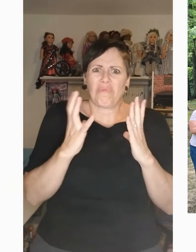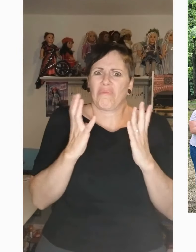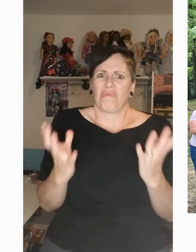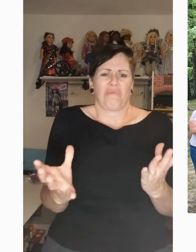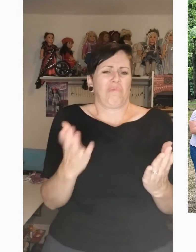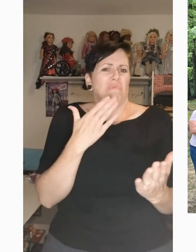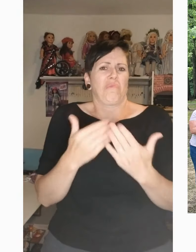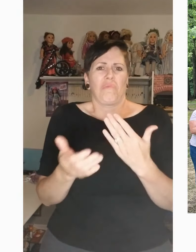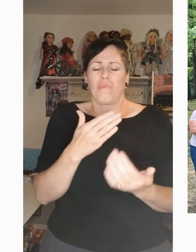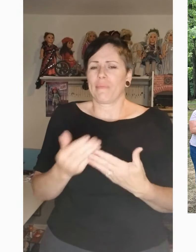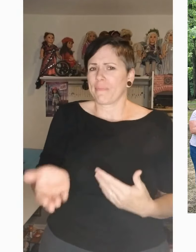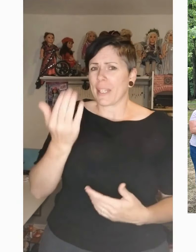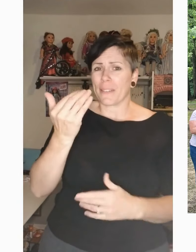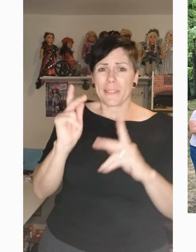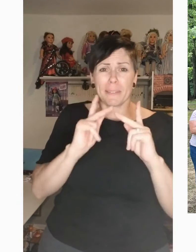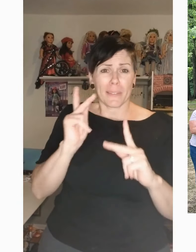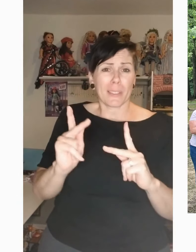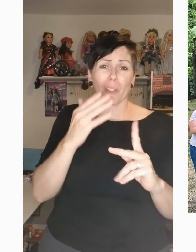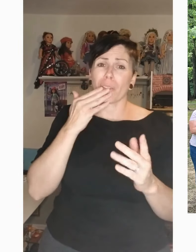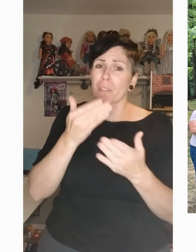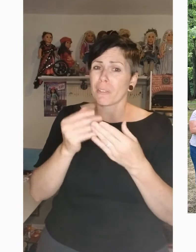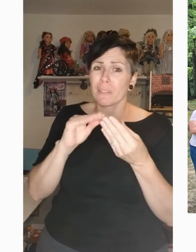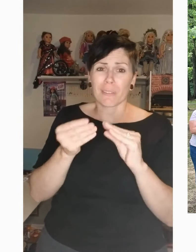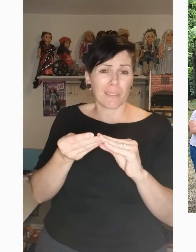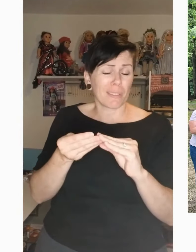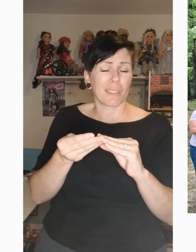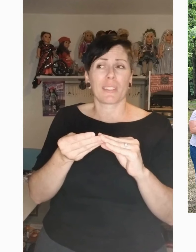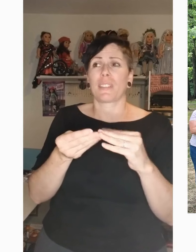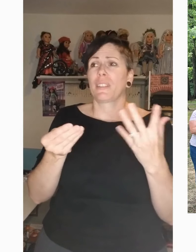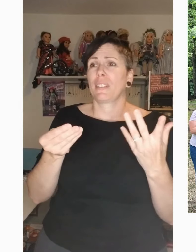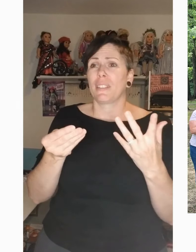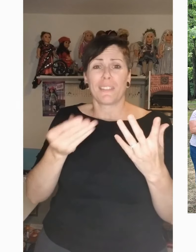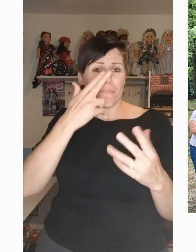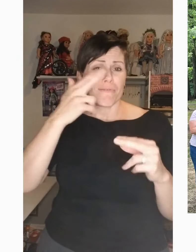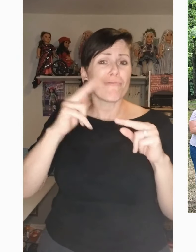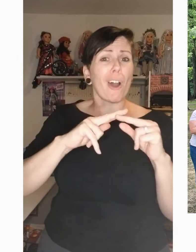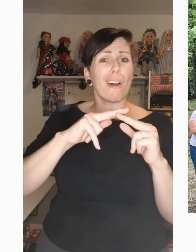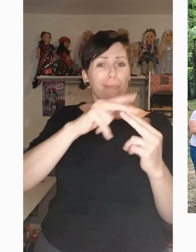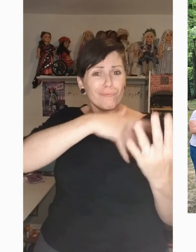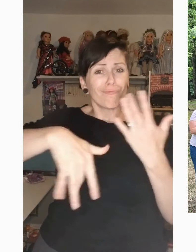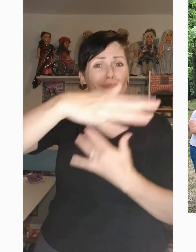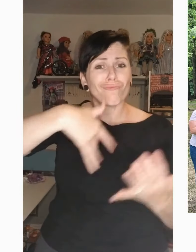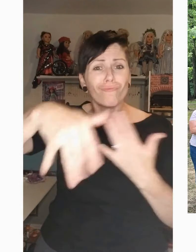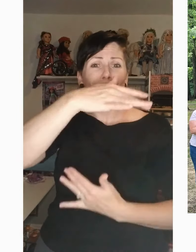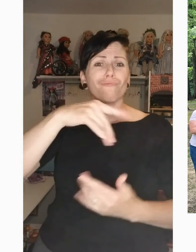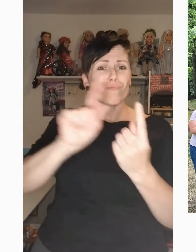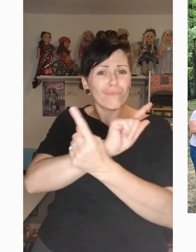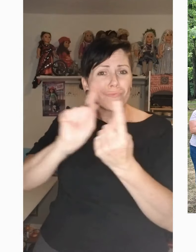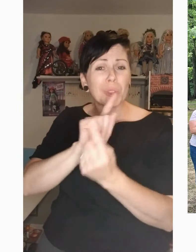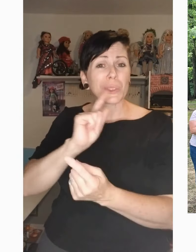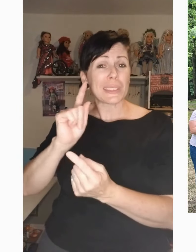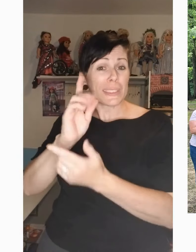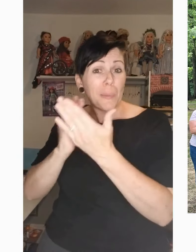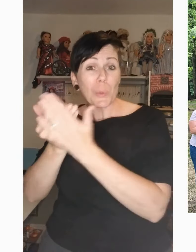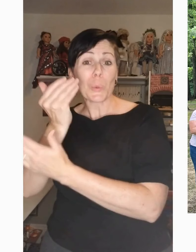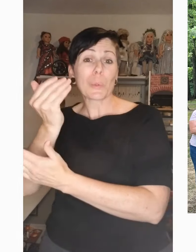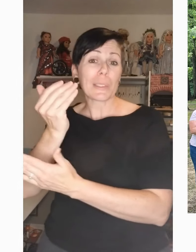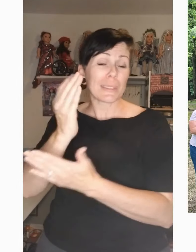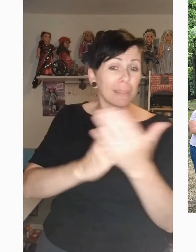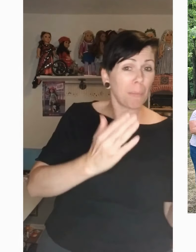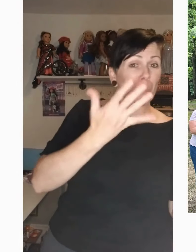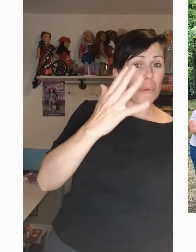times that we've done it, which is a great number. It's enough that it feels like fun and you get to meet people, and it's a good number, but